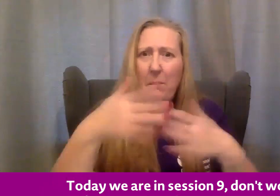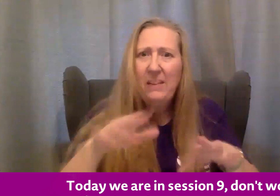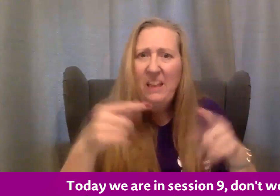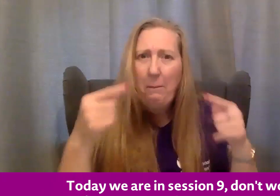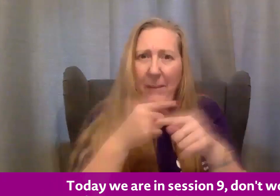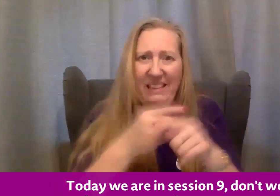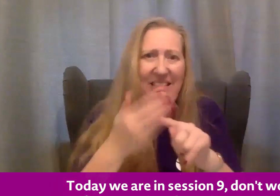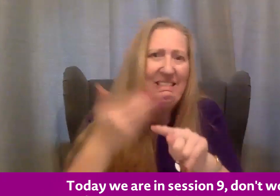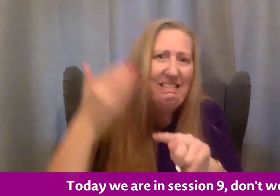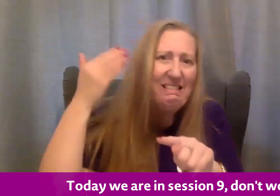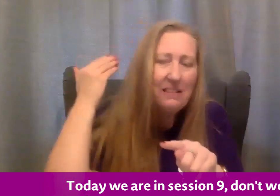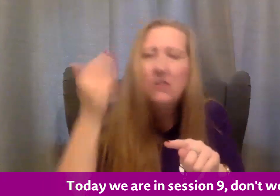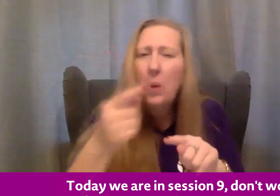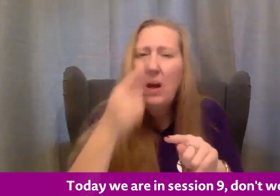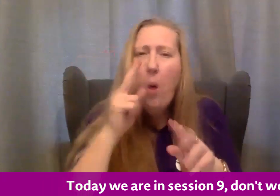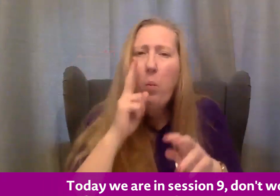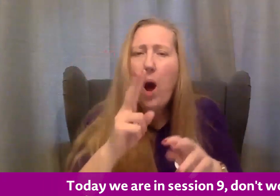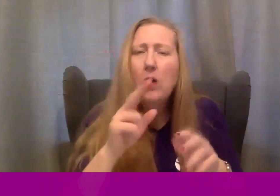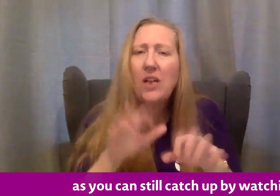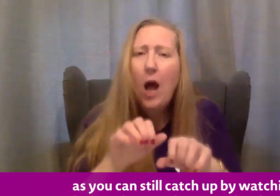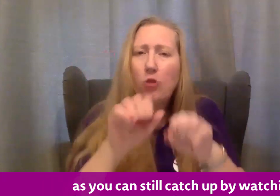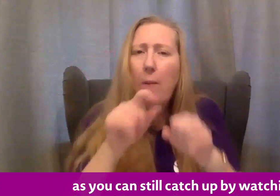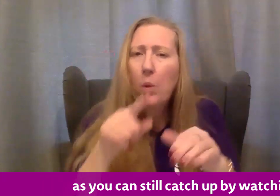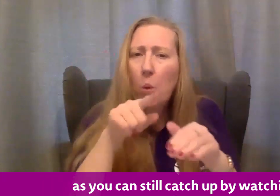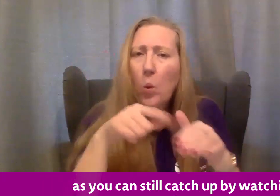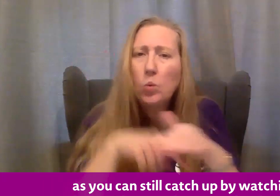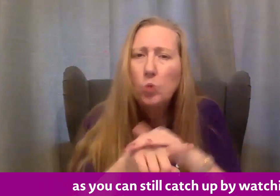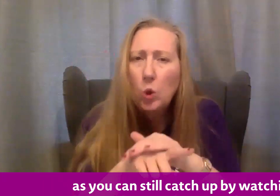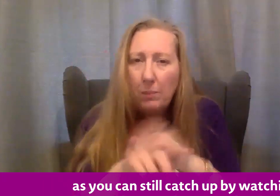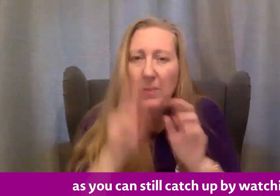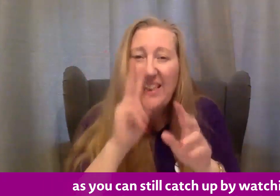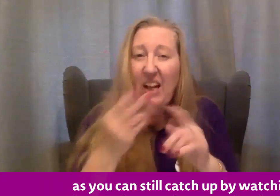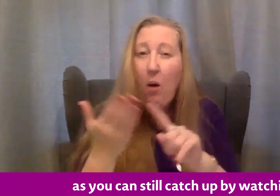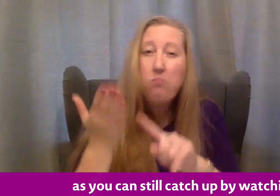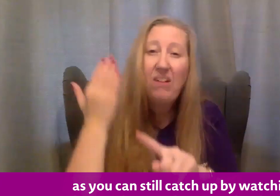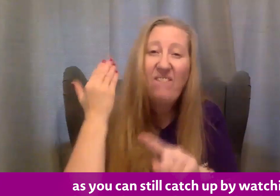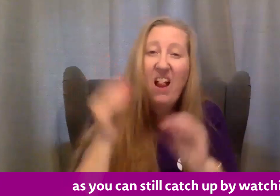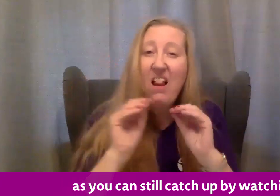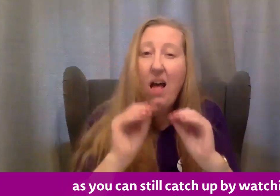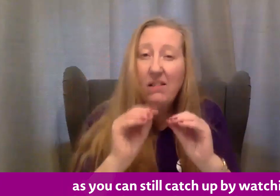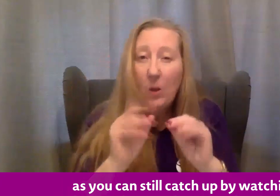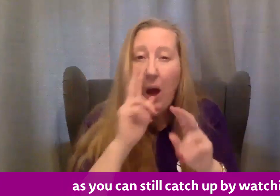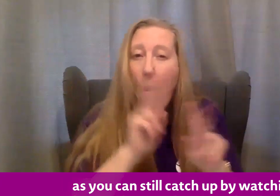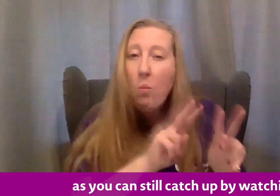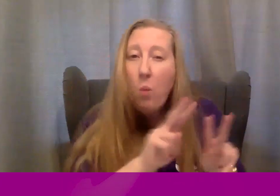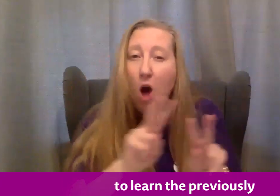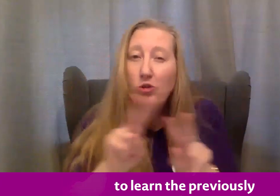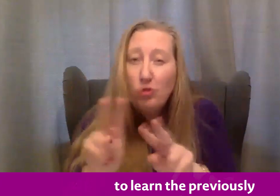Don't worry if you've missed previous sessions as you can still catch up by watching those videos on the YouTube channel to learn the